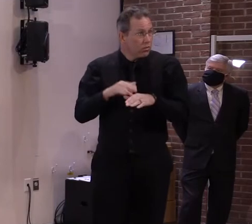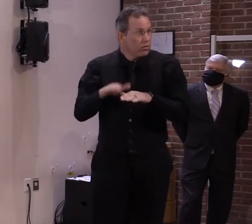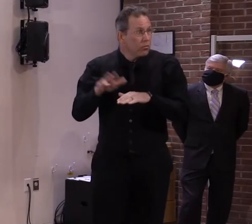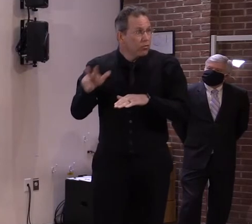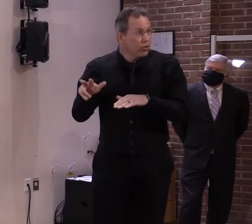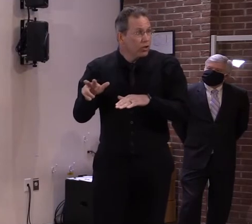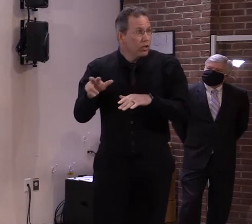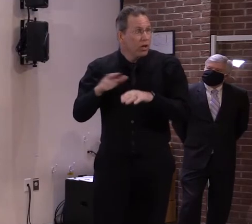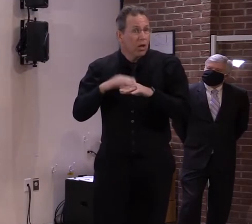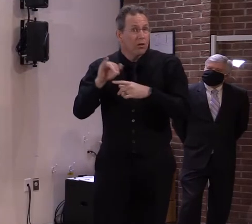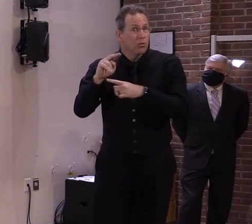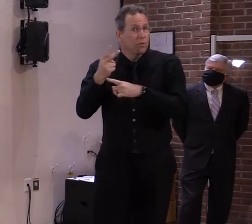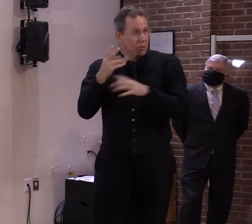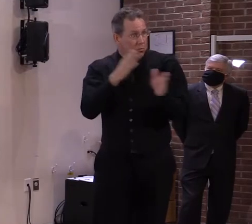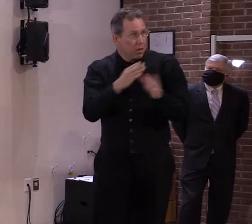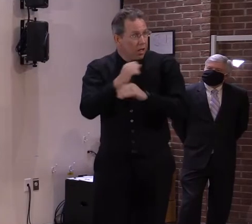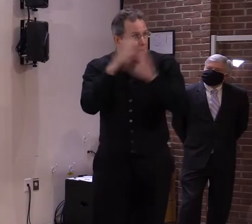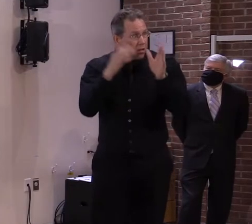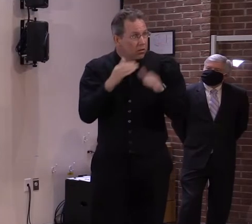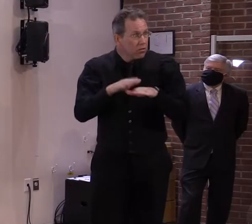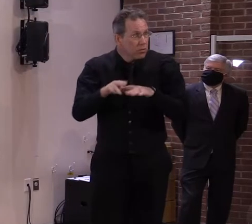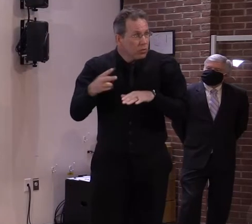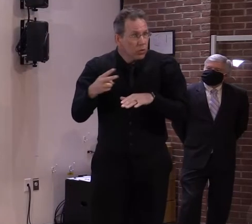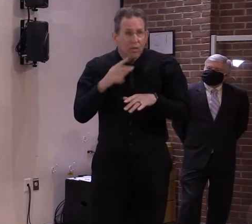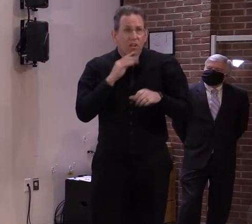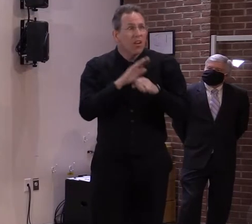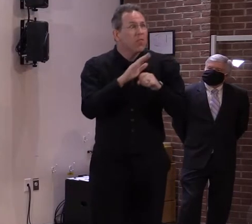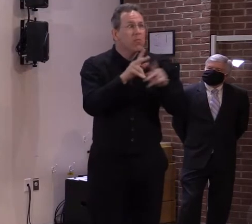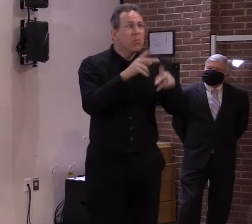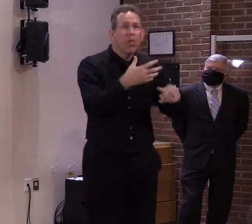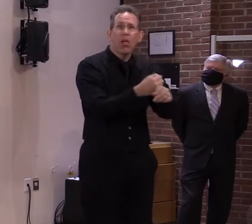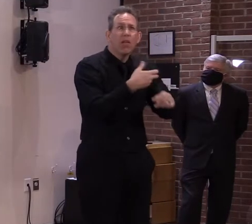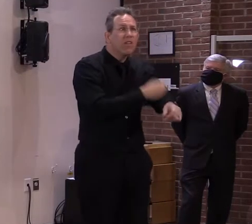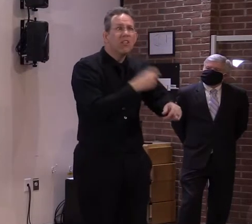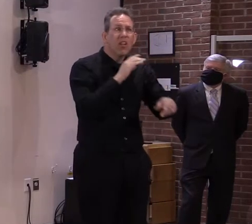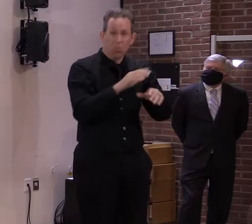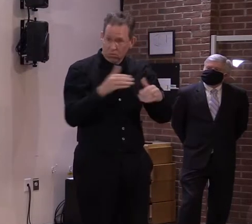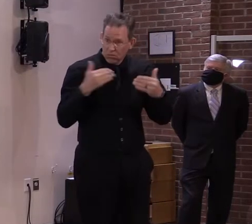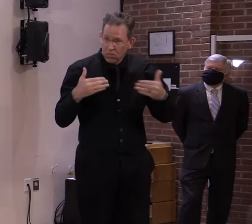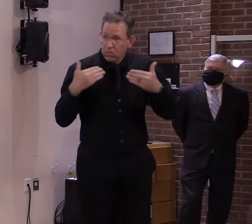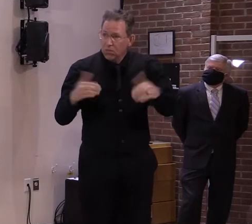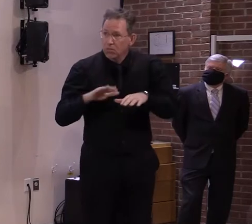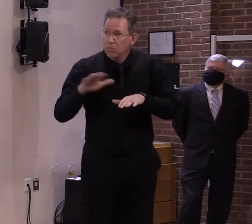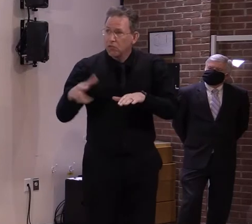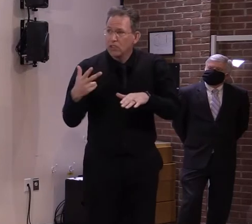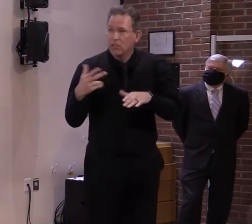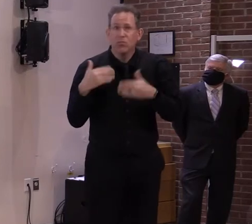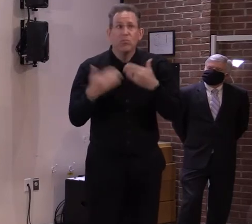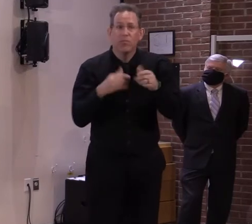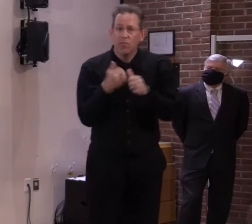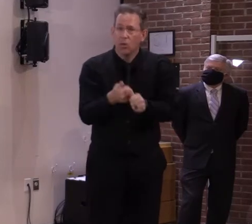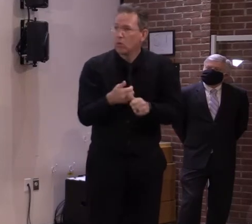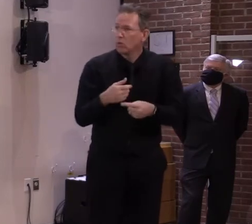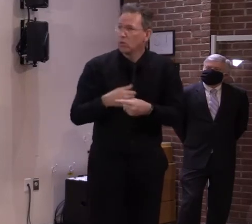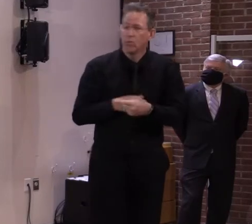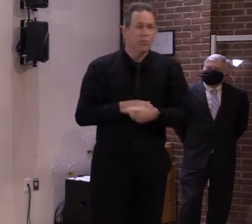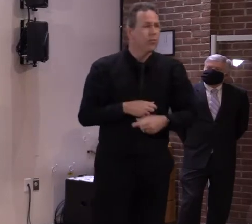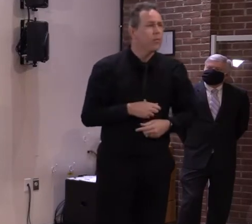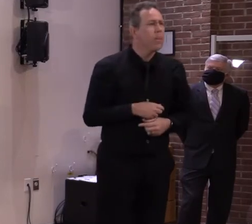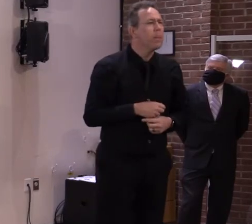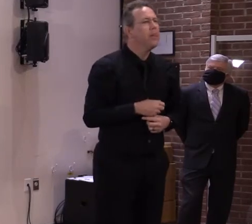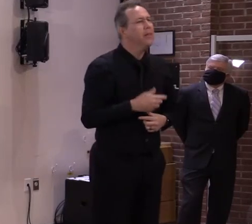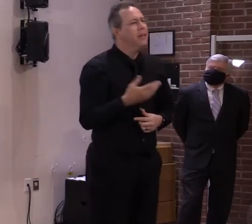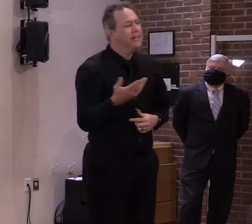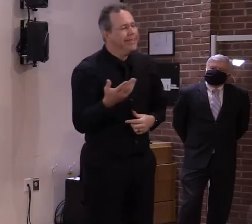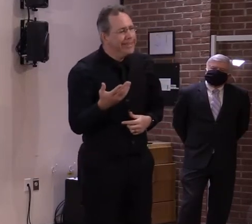if fewer than 70% of Vermonters have been vaccinated? Yeah, I think it would depend on, if we're 1%